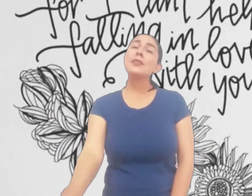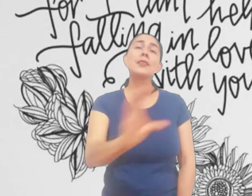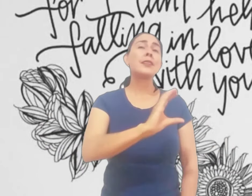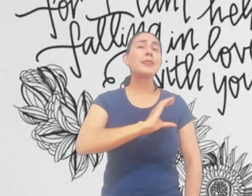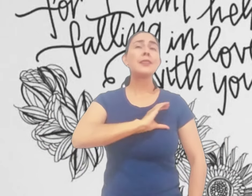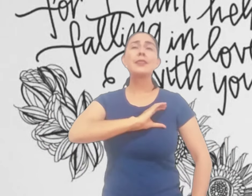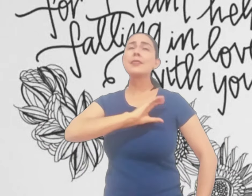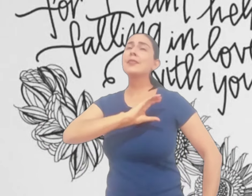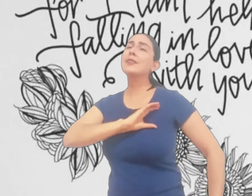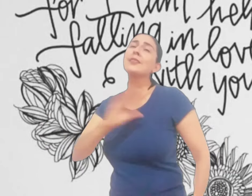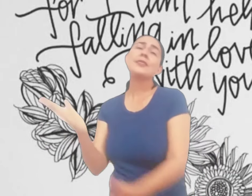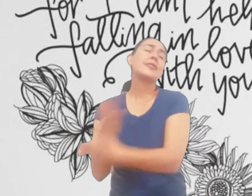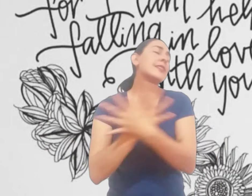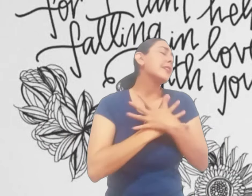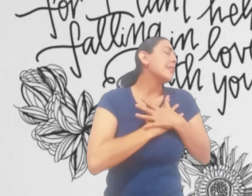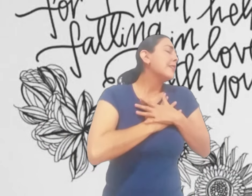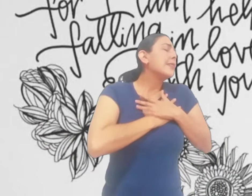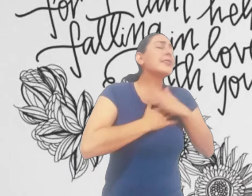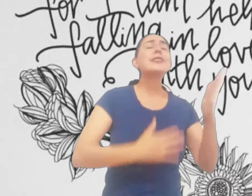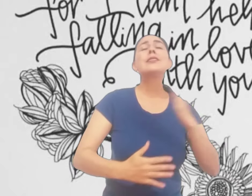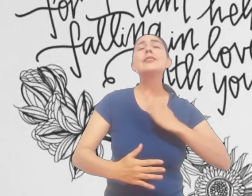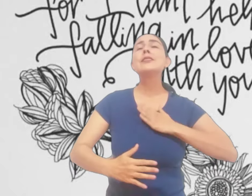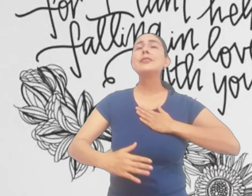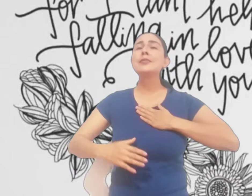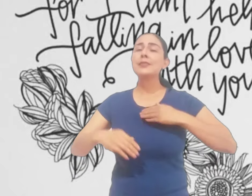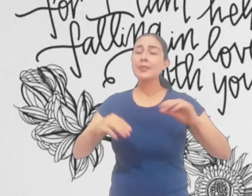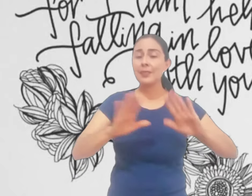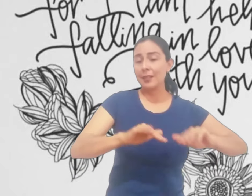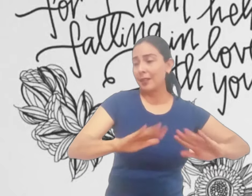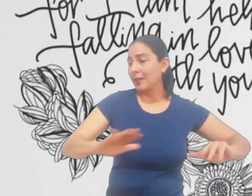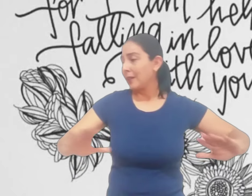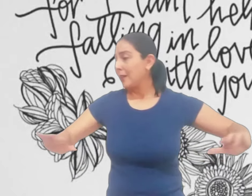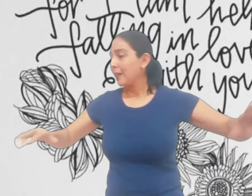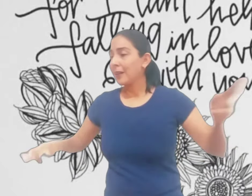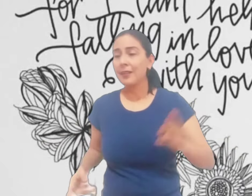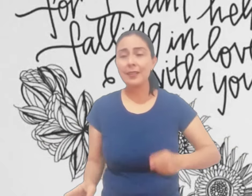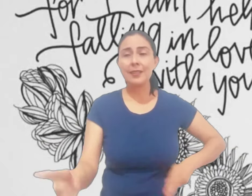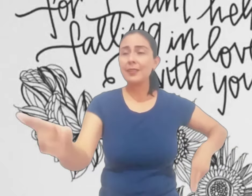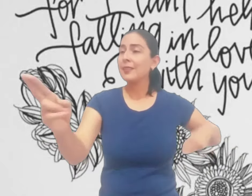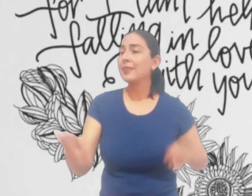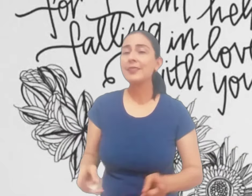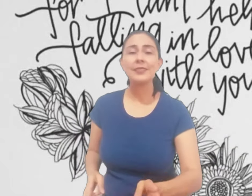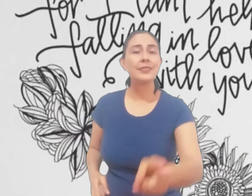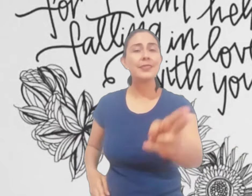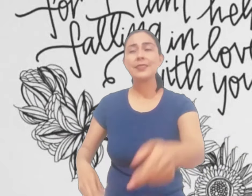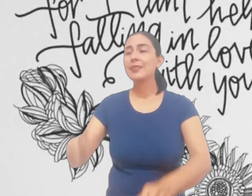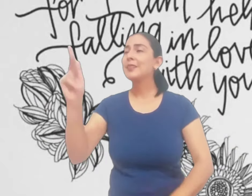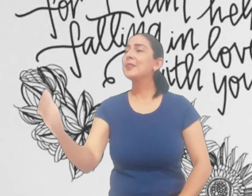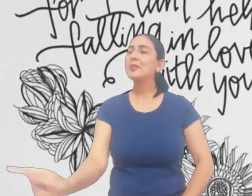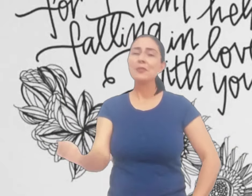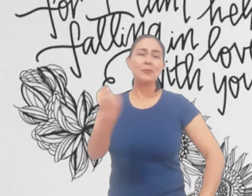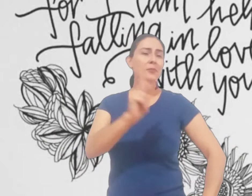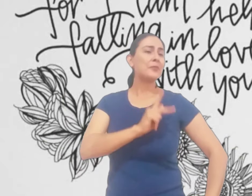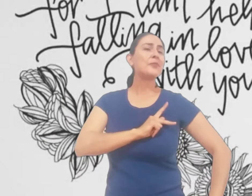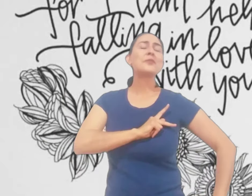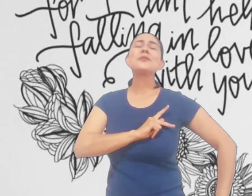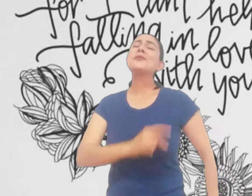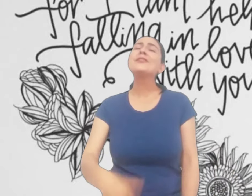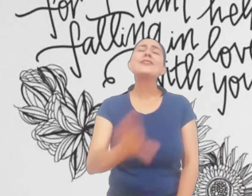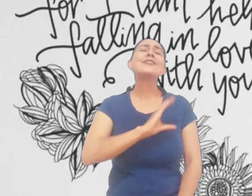Like a river flows, surely to the sea Darling, so